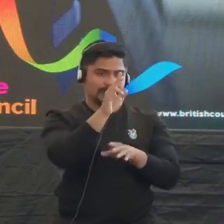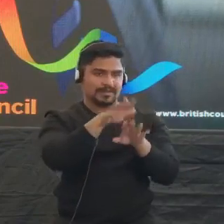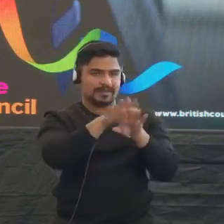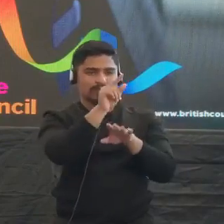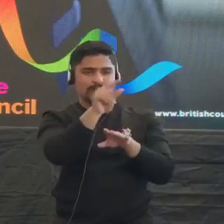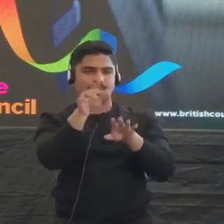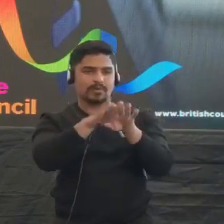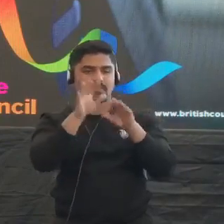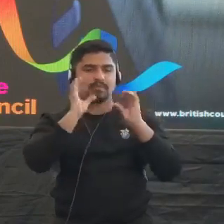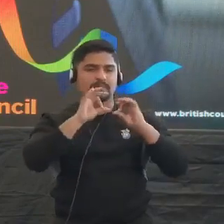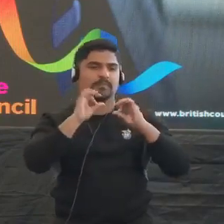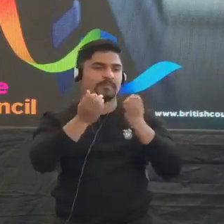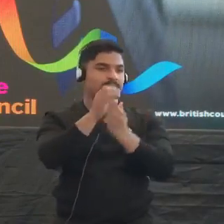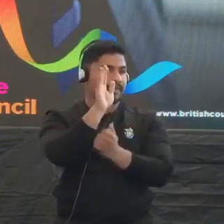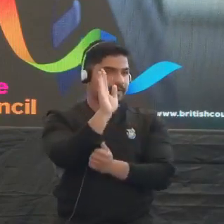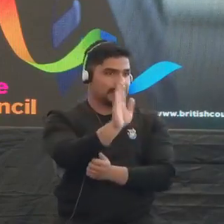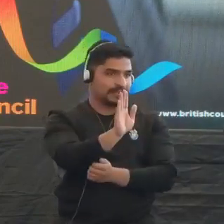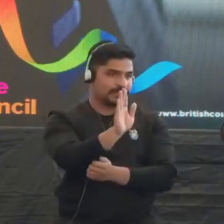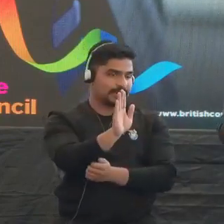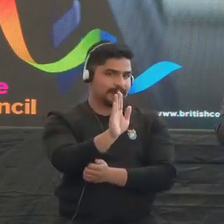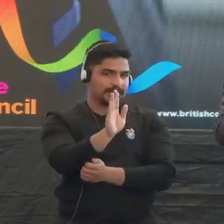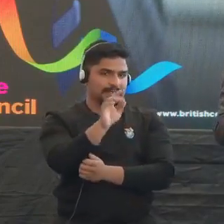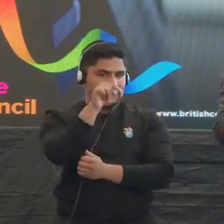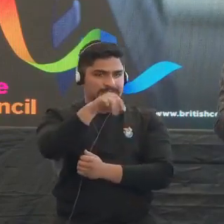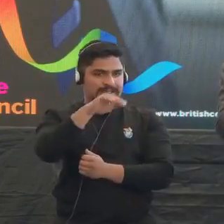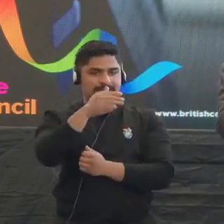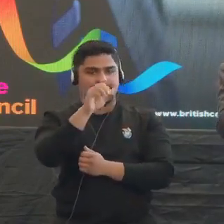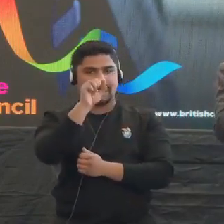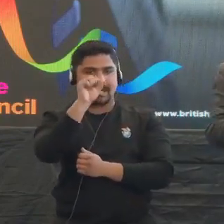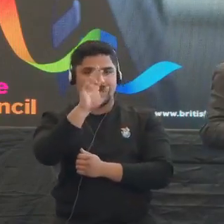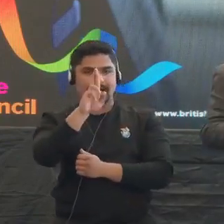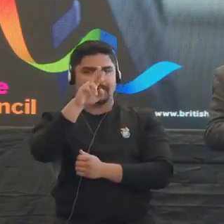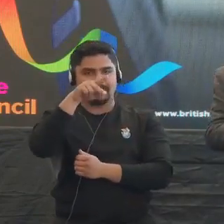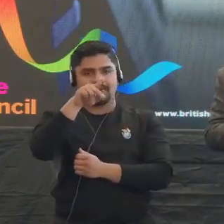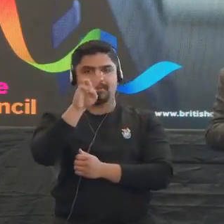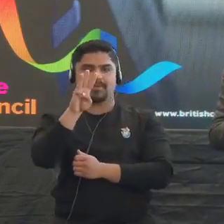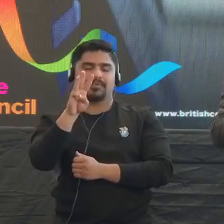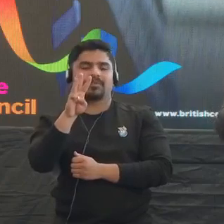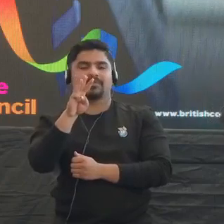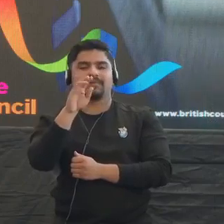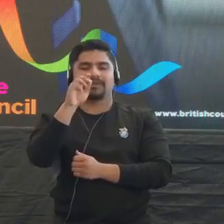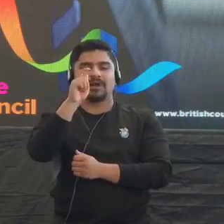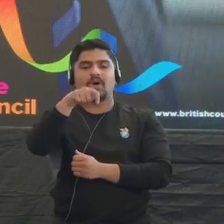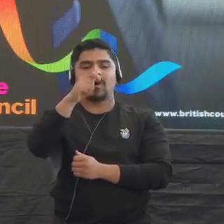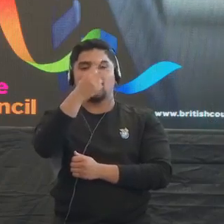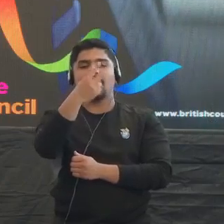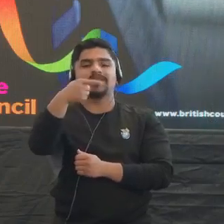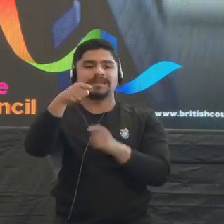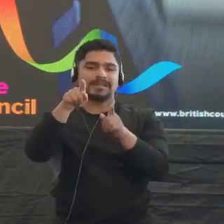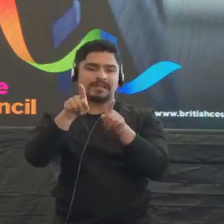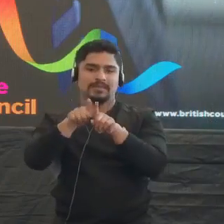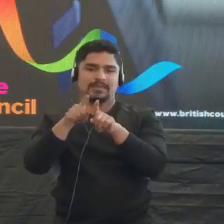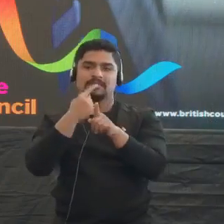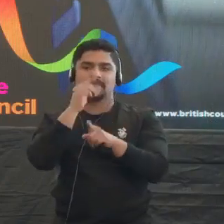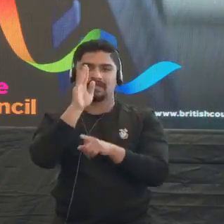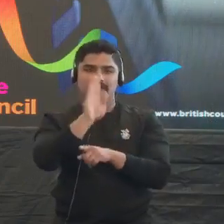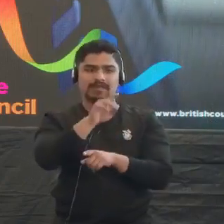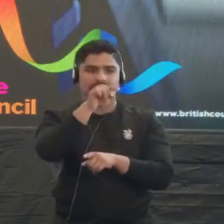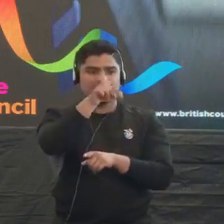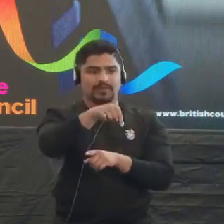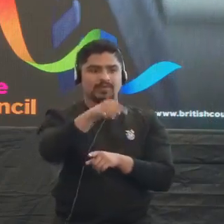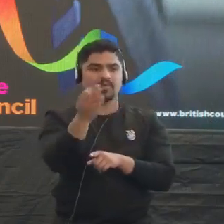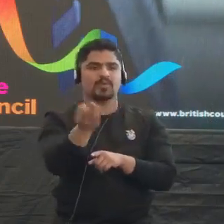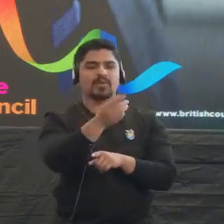2R of RPWD Act. Another is, these are the new terminology, person